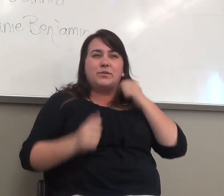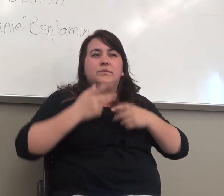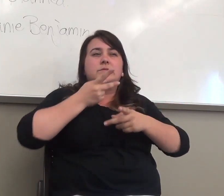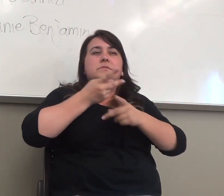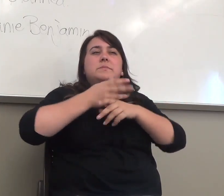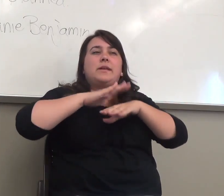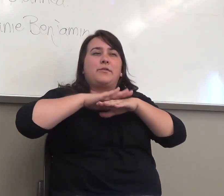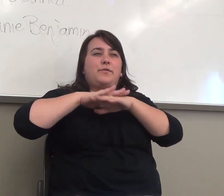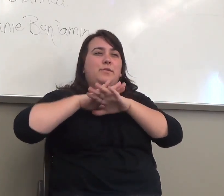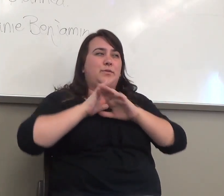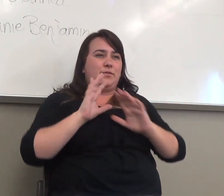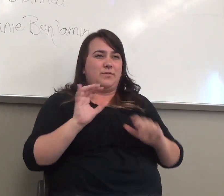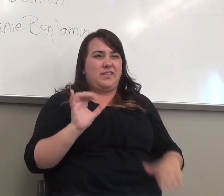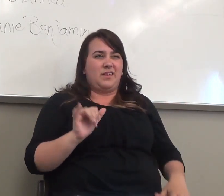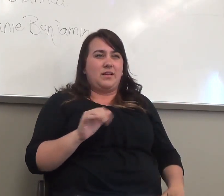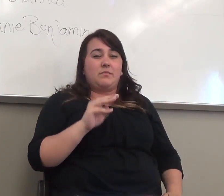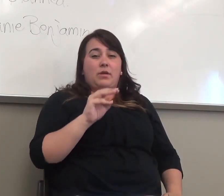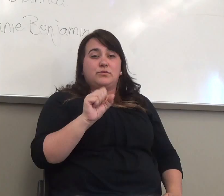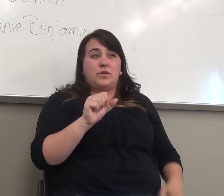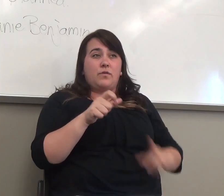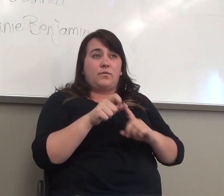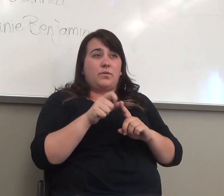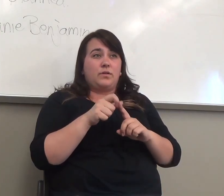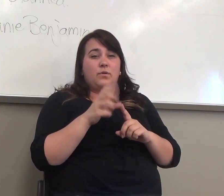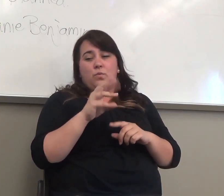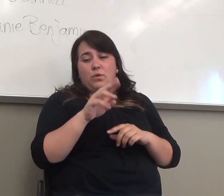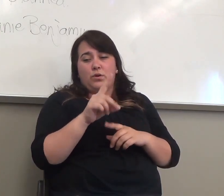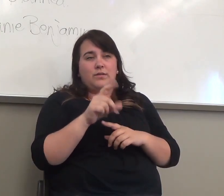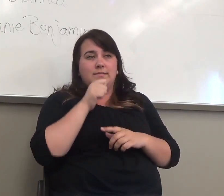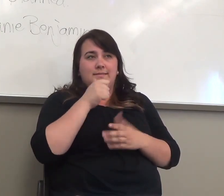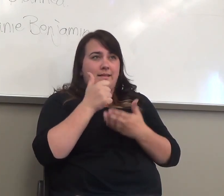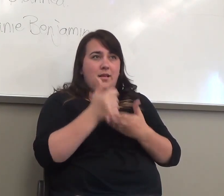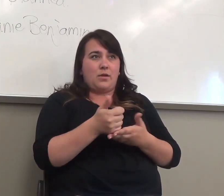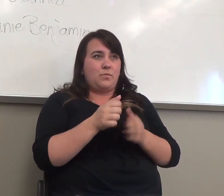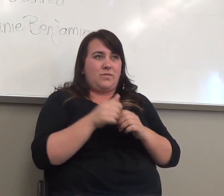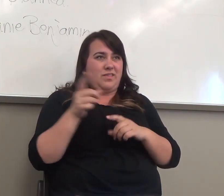Again, Microsoft Word isn't going to help you because this one is both,